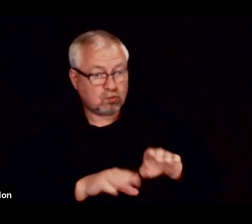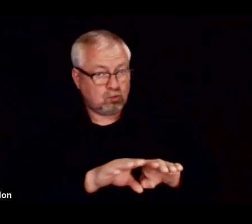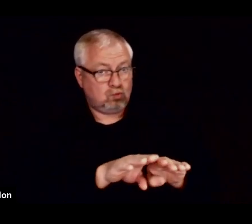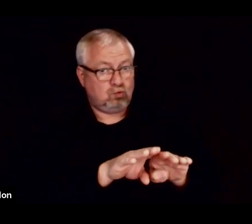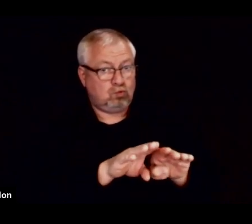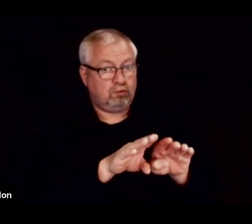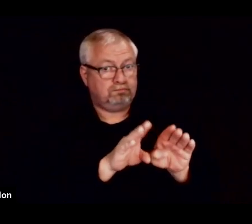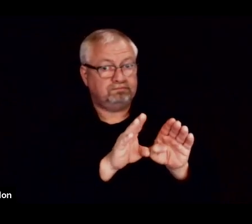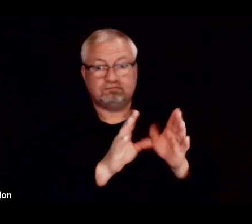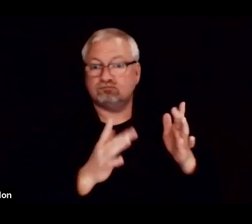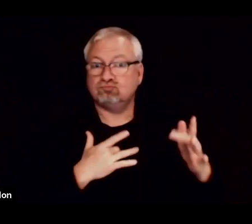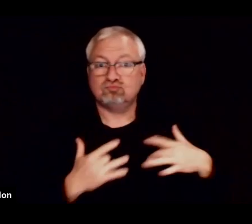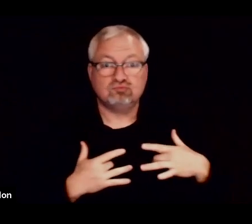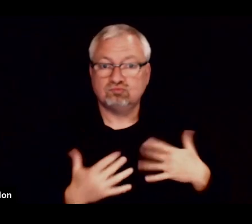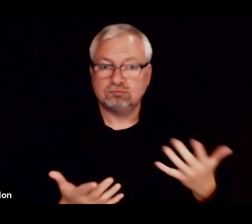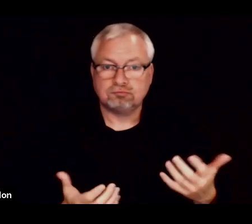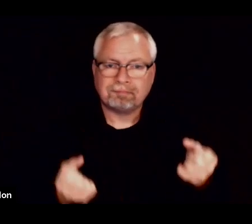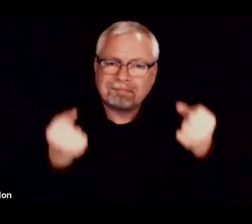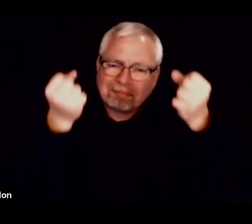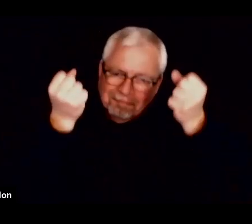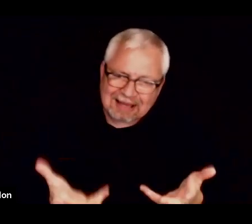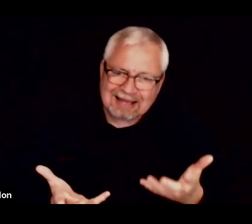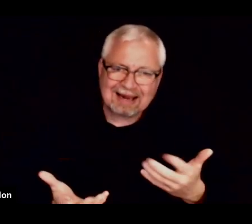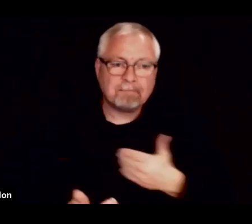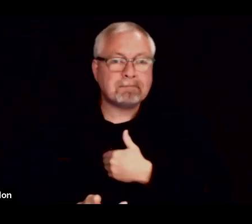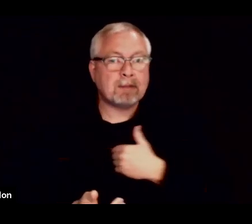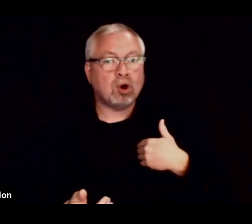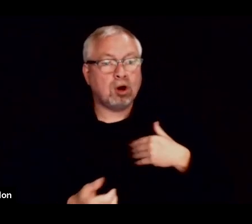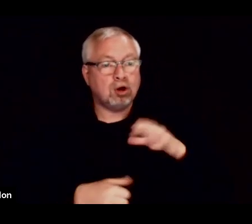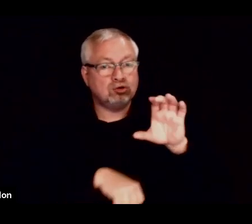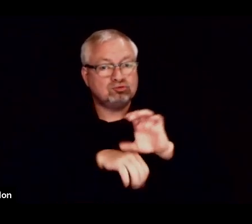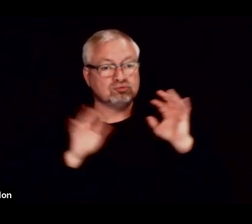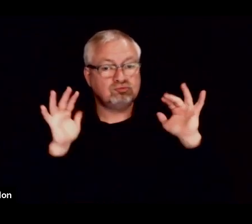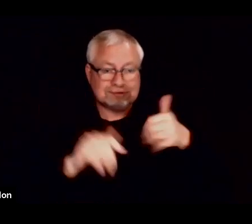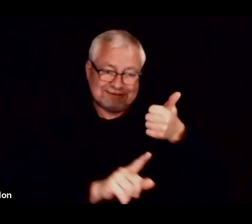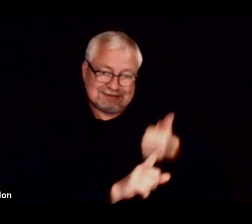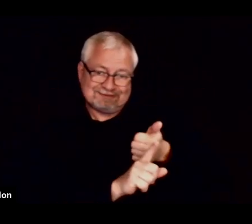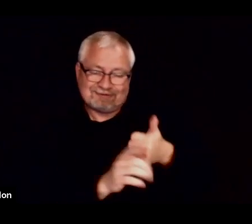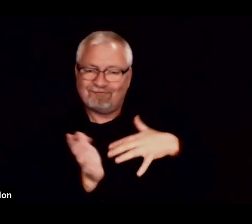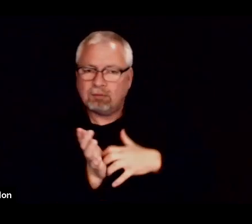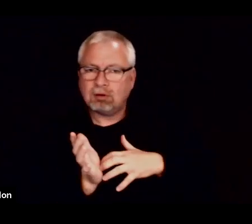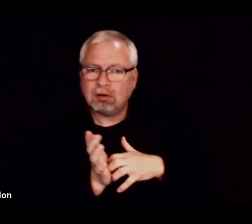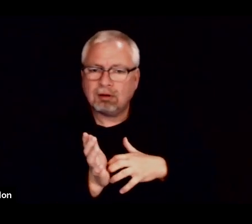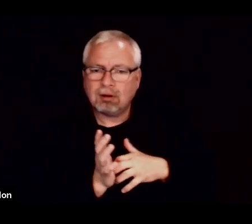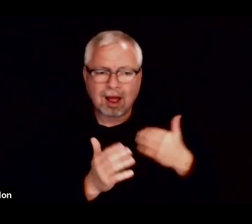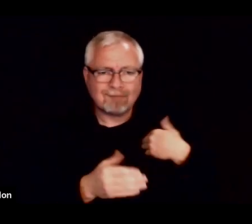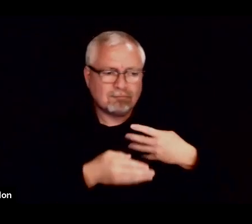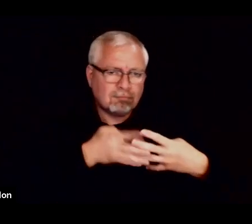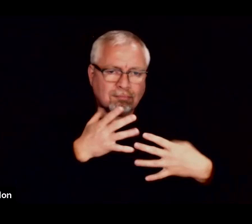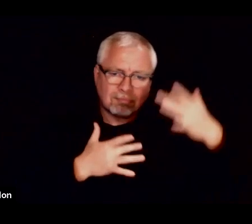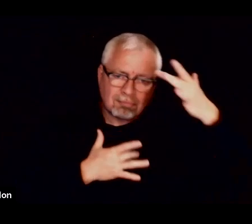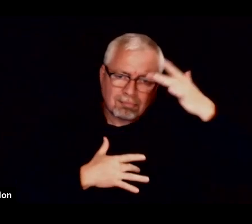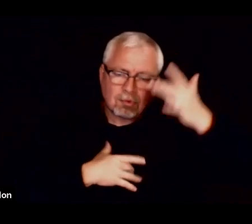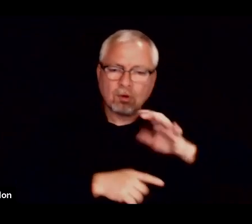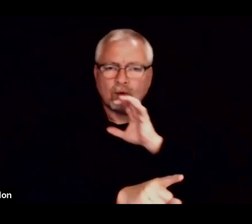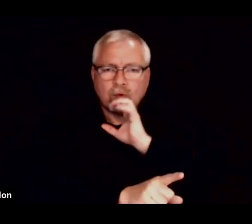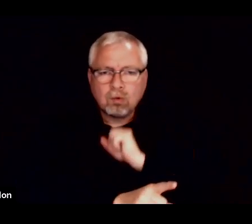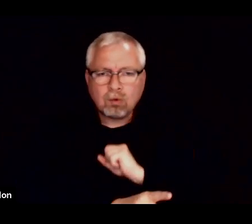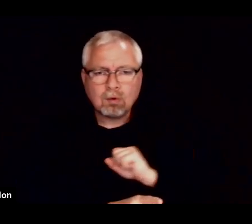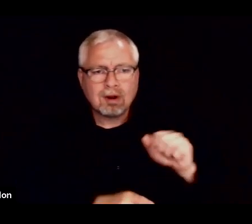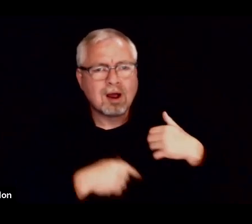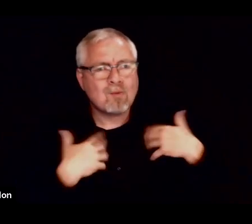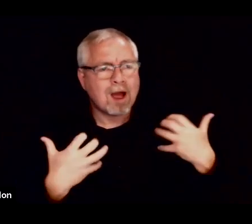the members who are in vulnerable groups who would so want to be a part of the community that it would be